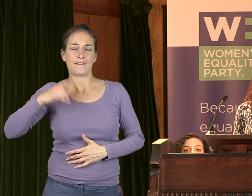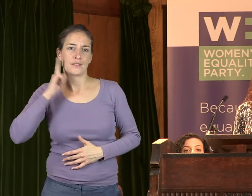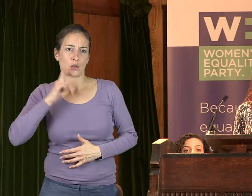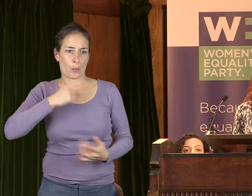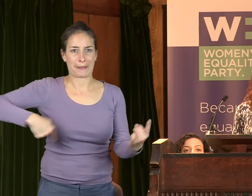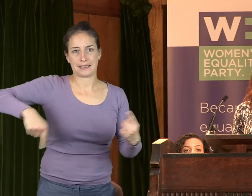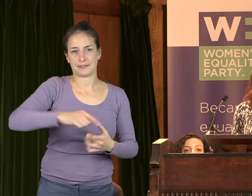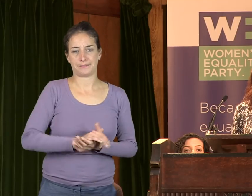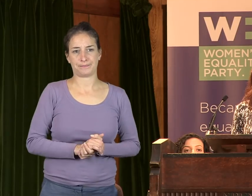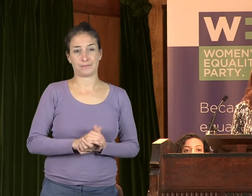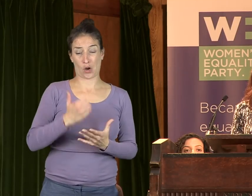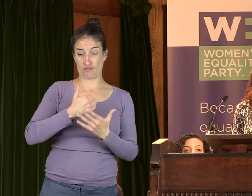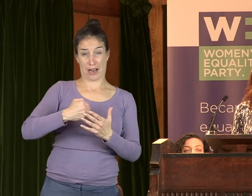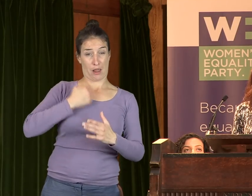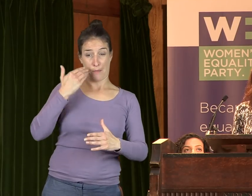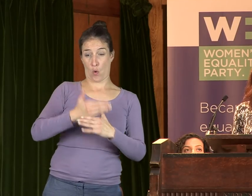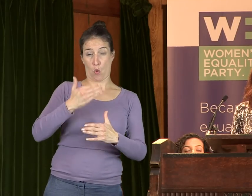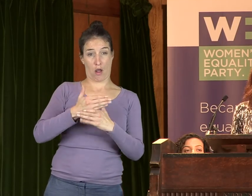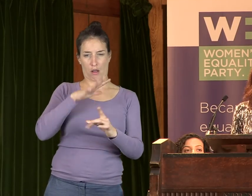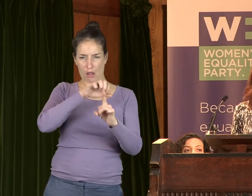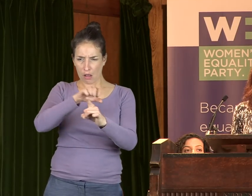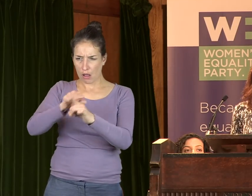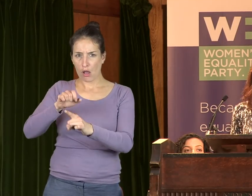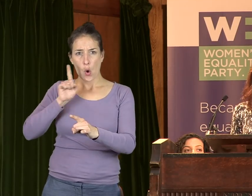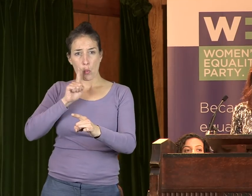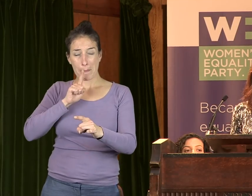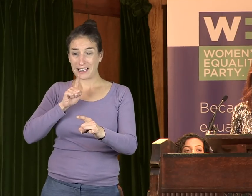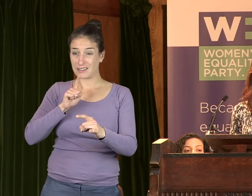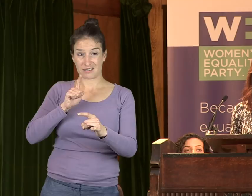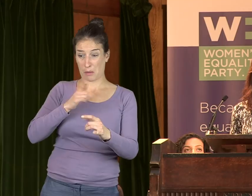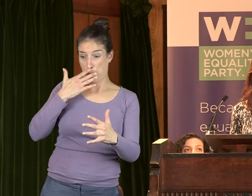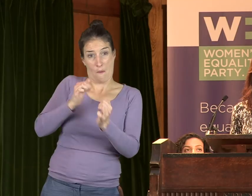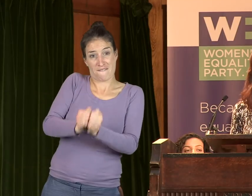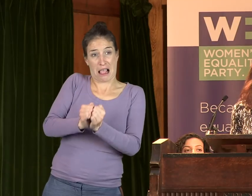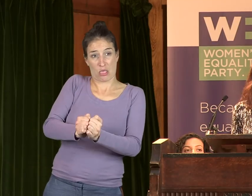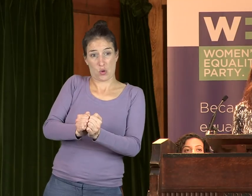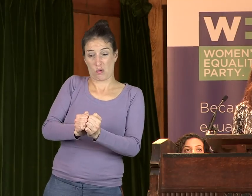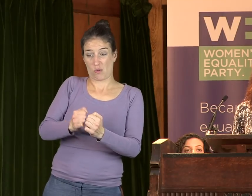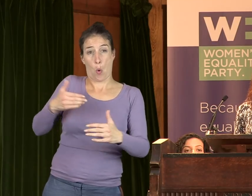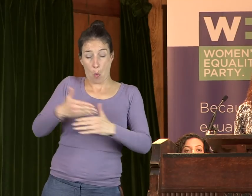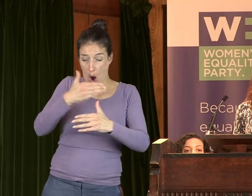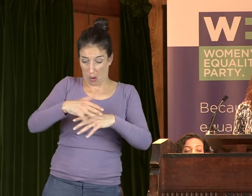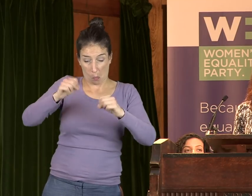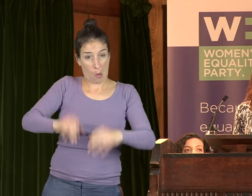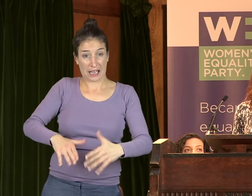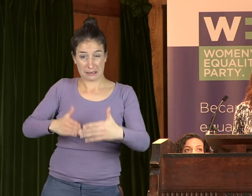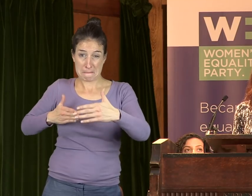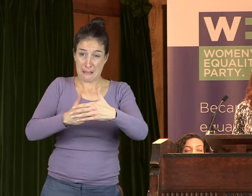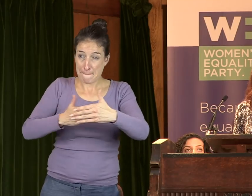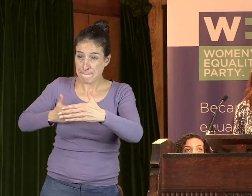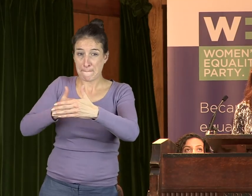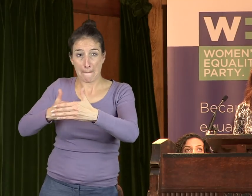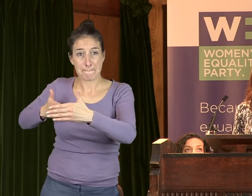women's potential is wasted, how they hit brick walls because their work is undervalued, because now, in